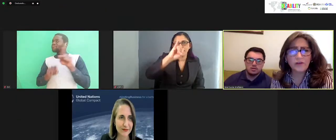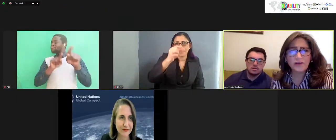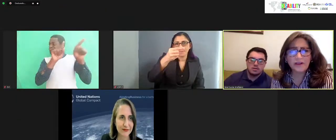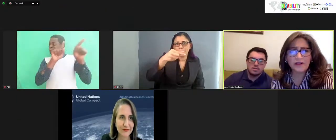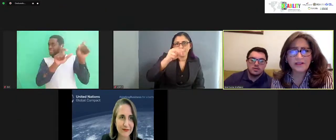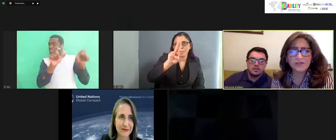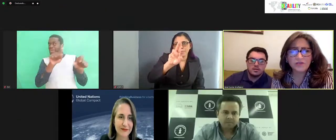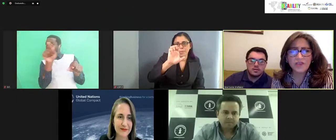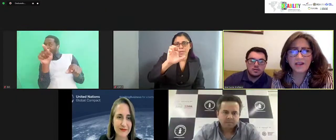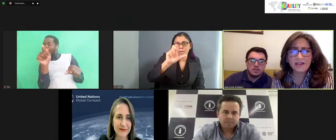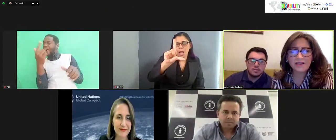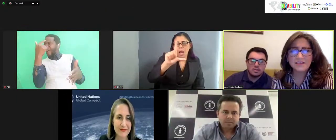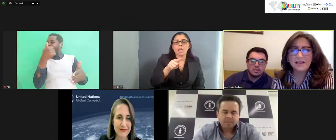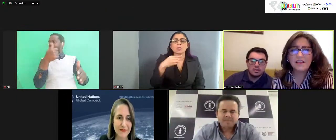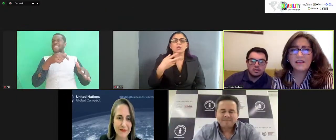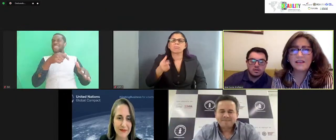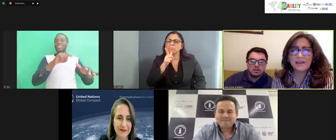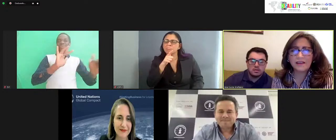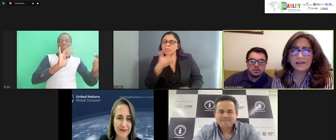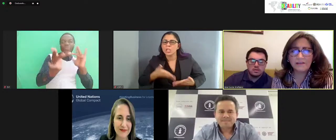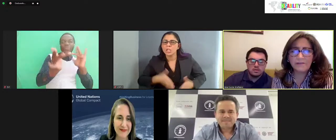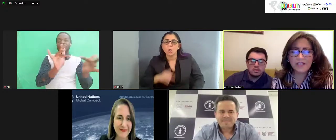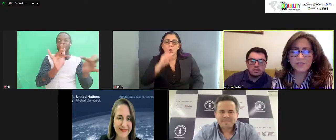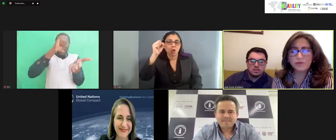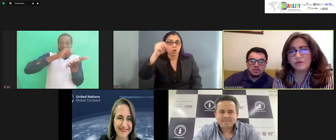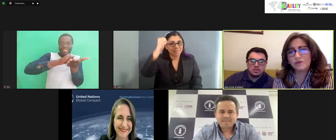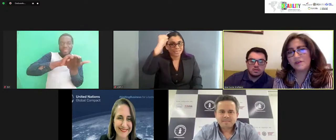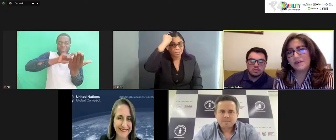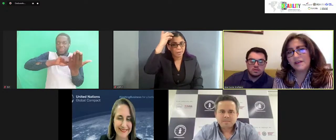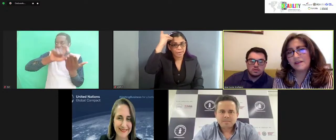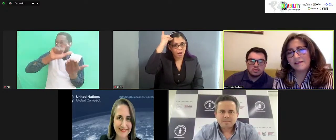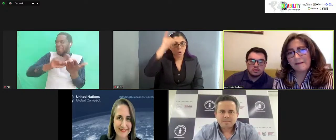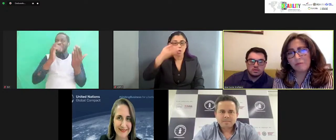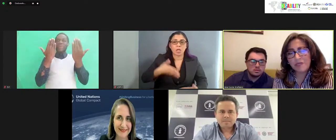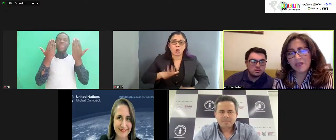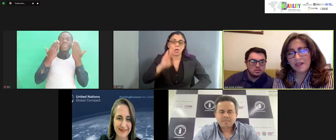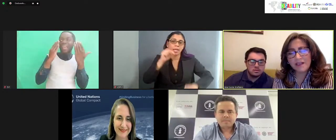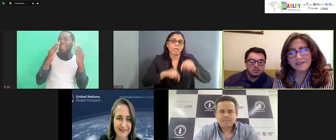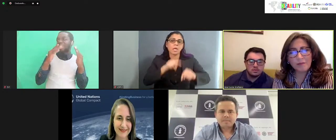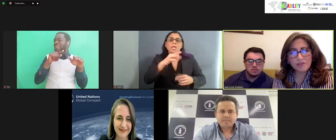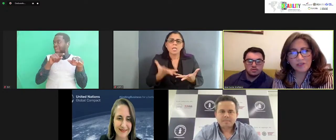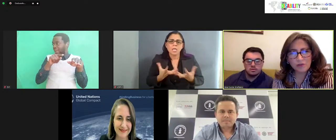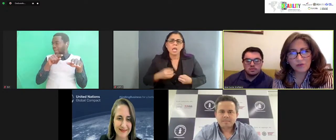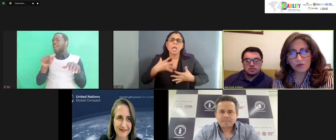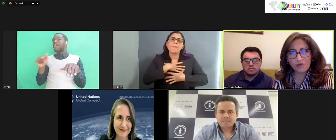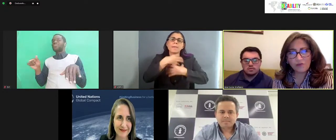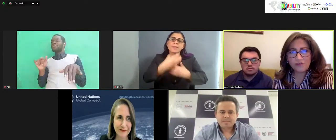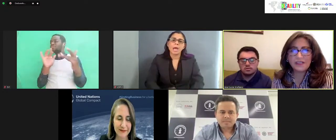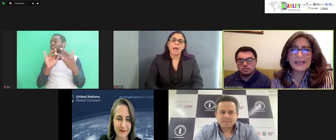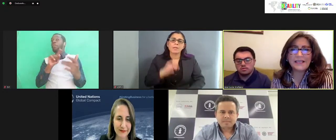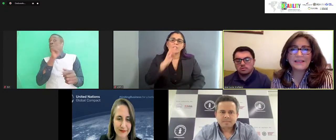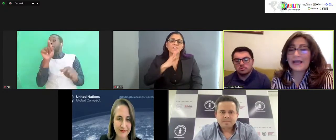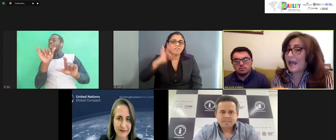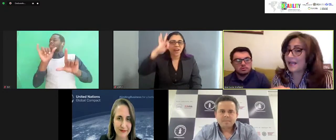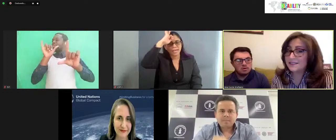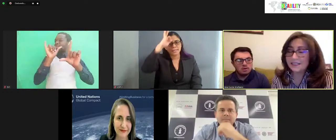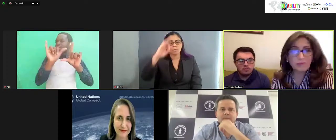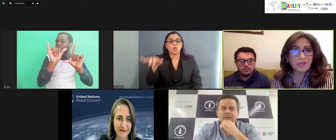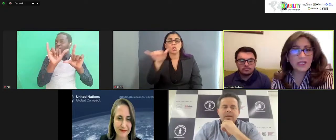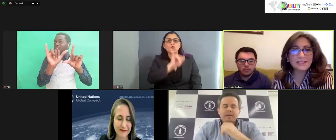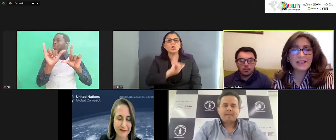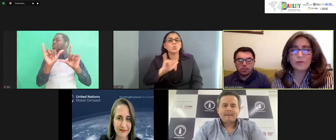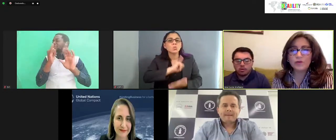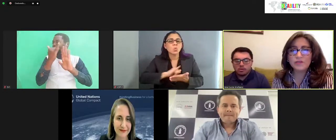those who are following us in all of our social networks in facebook and also in